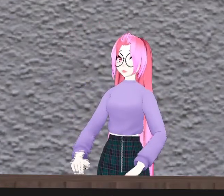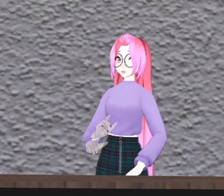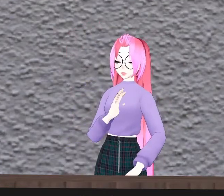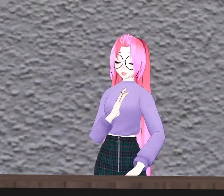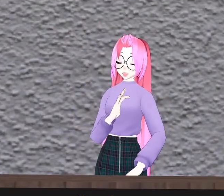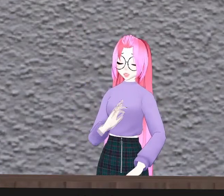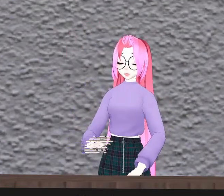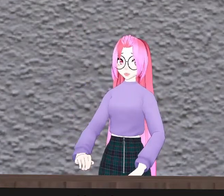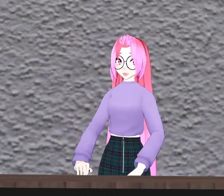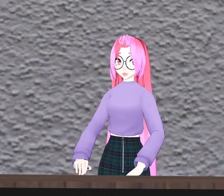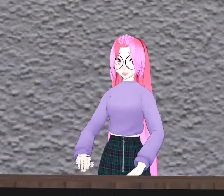"I'm fine."